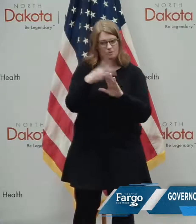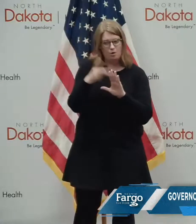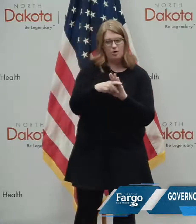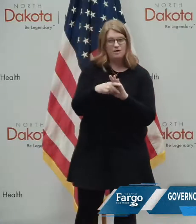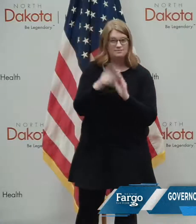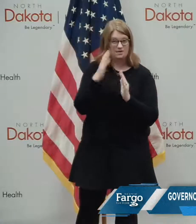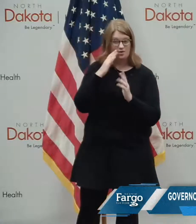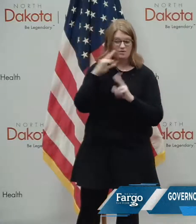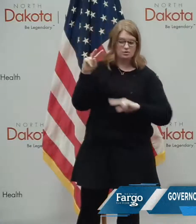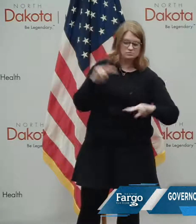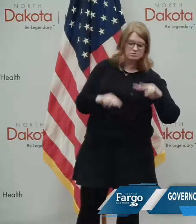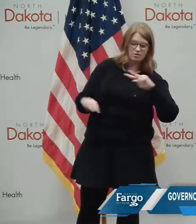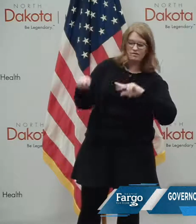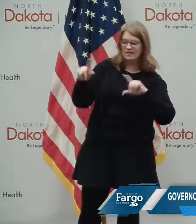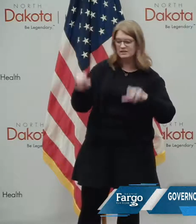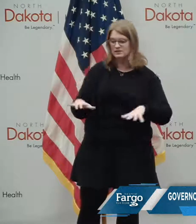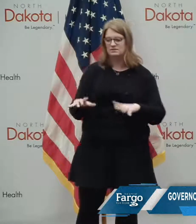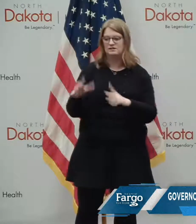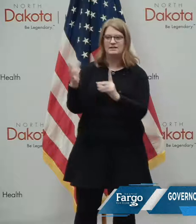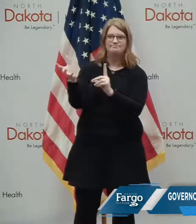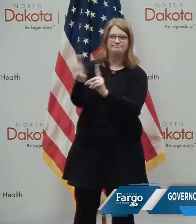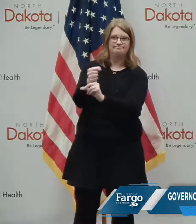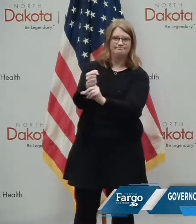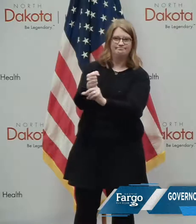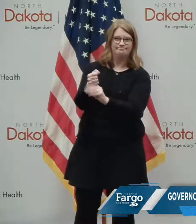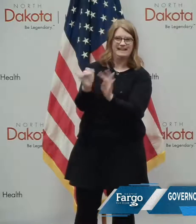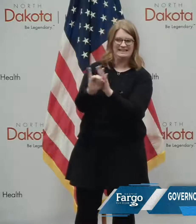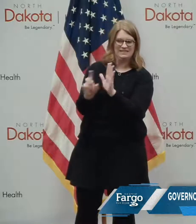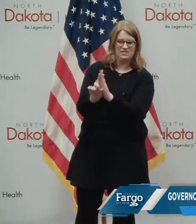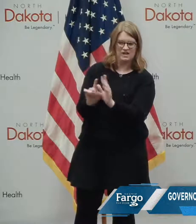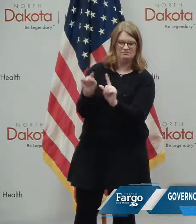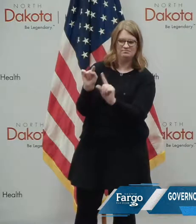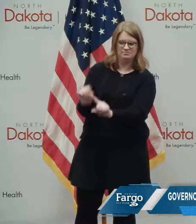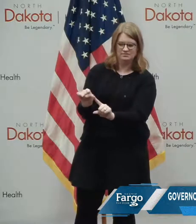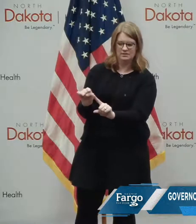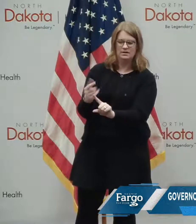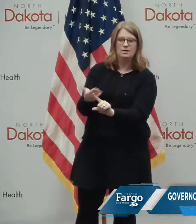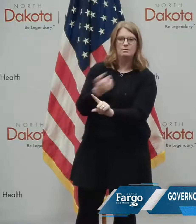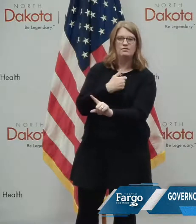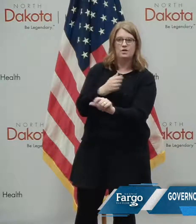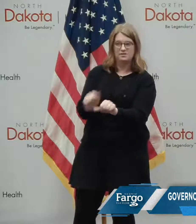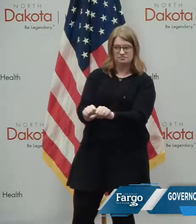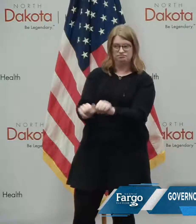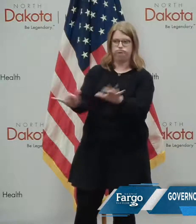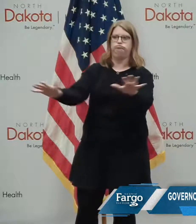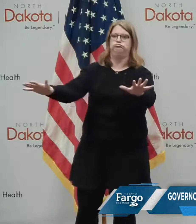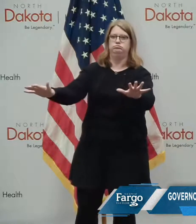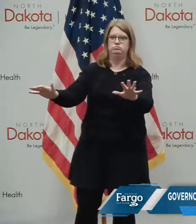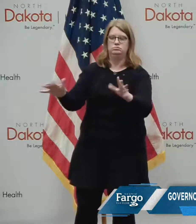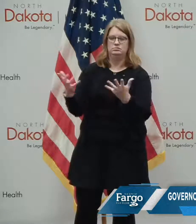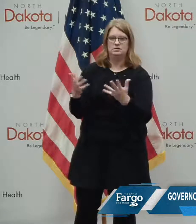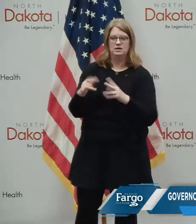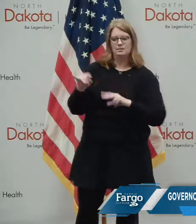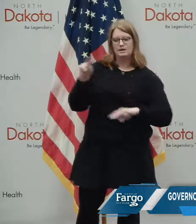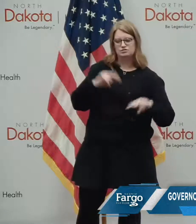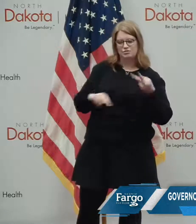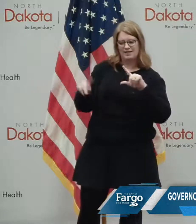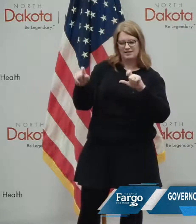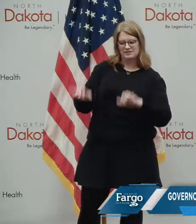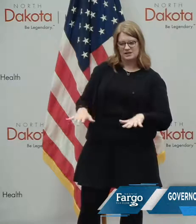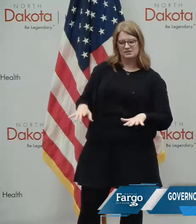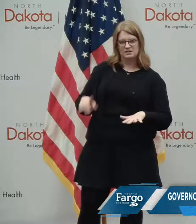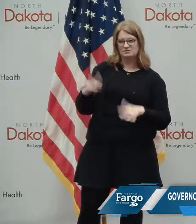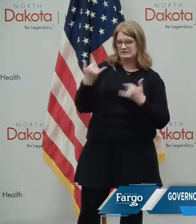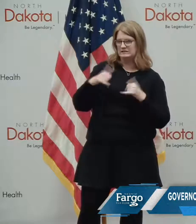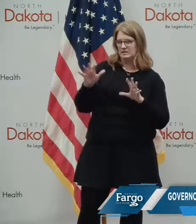make sure we can catch it before it gets to the point where it's more broadly spread. Surveillance testing will remain a key